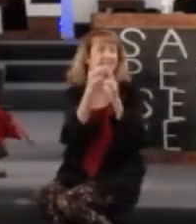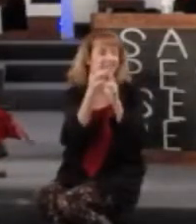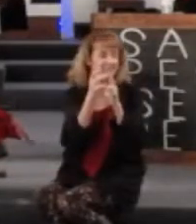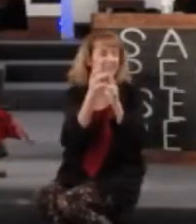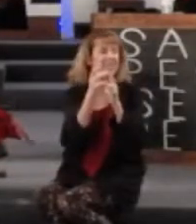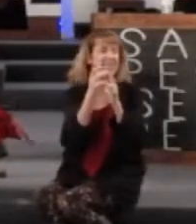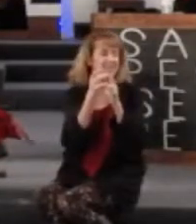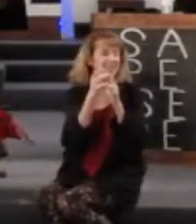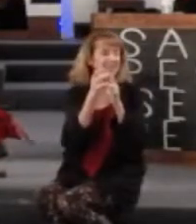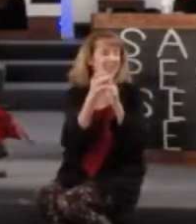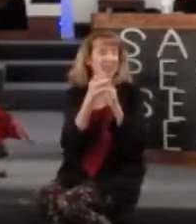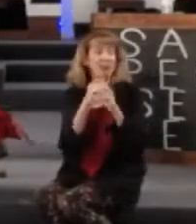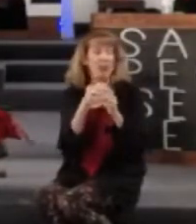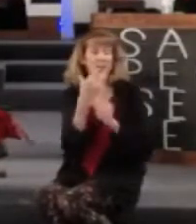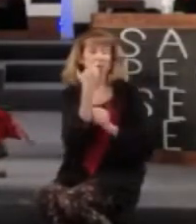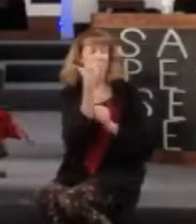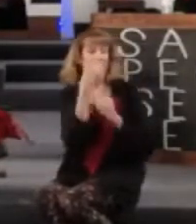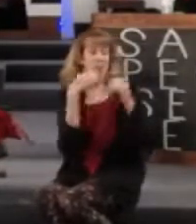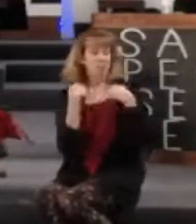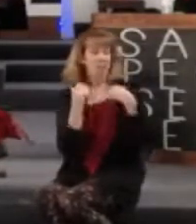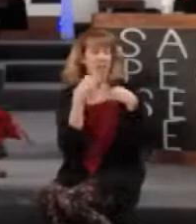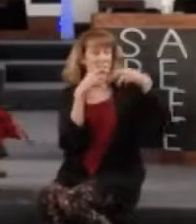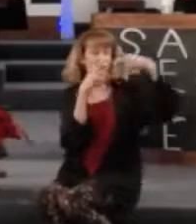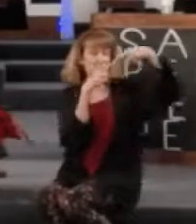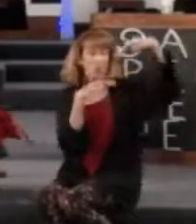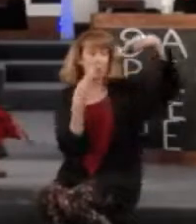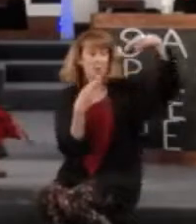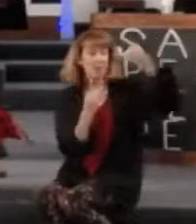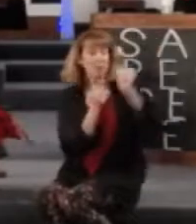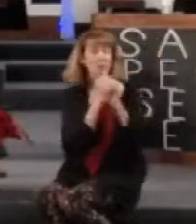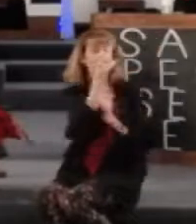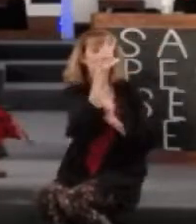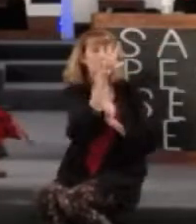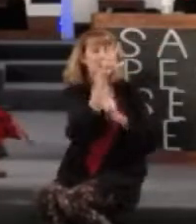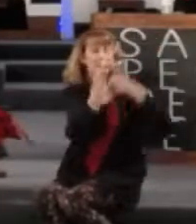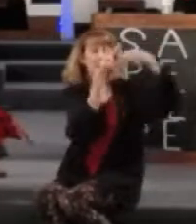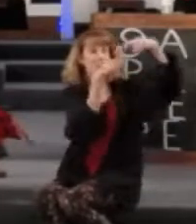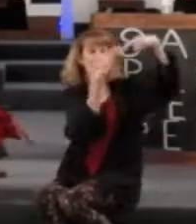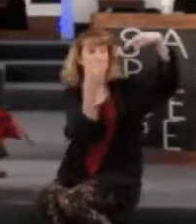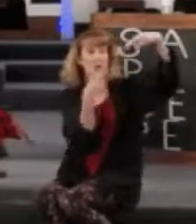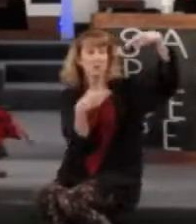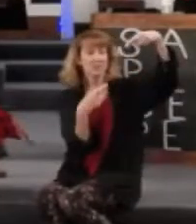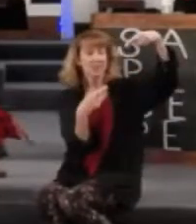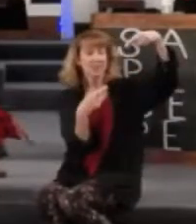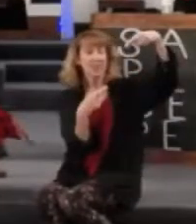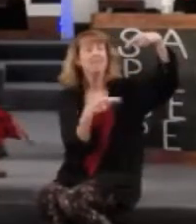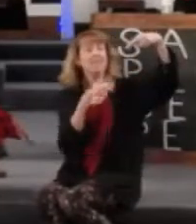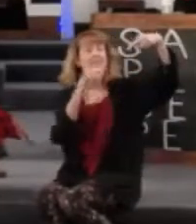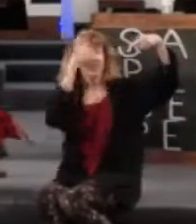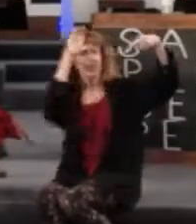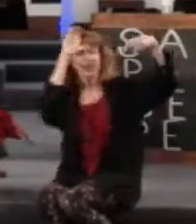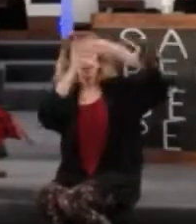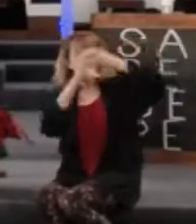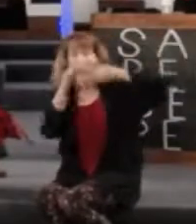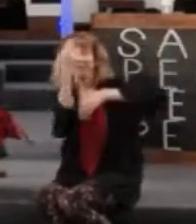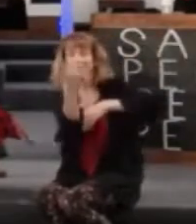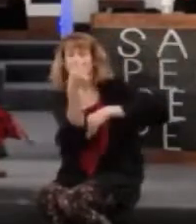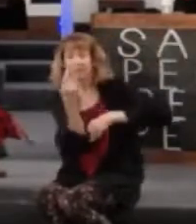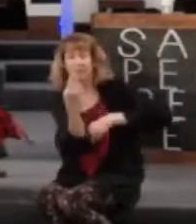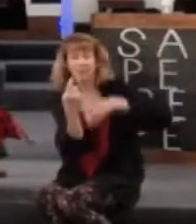A cord of three strands is not easily broken. It takes a husband, it takes a wife, and most